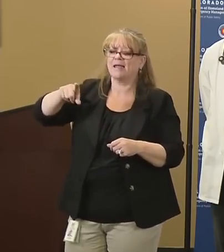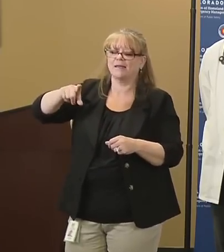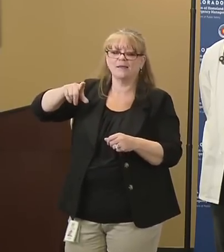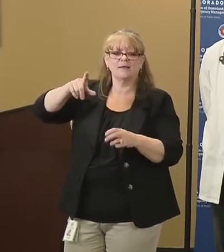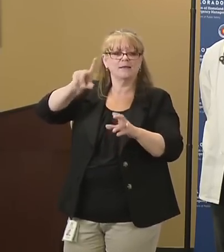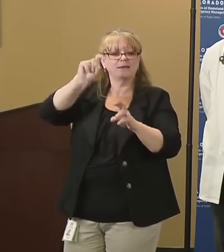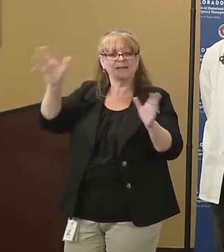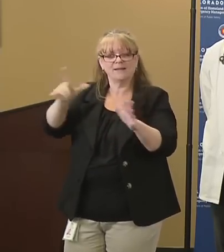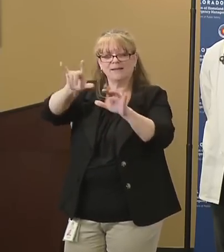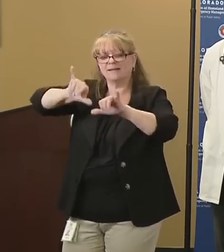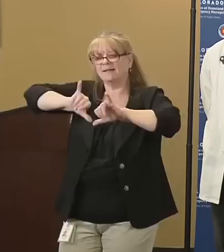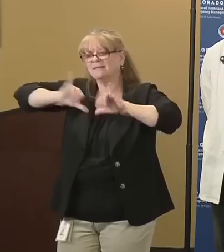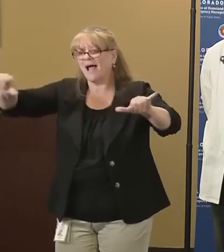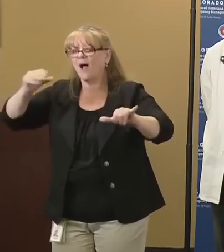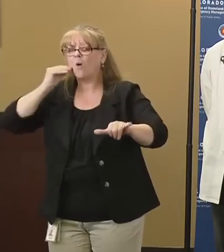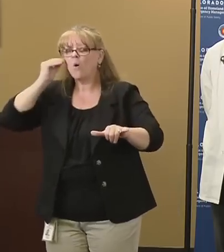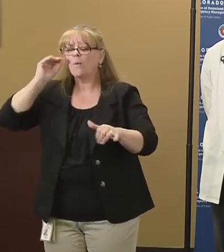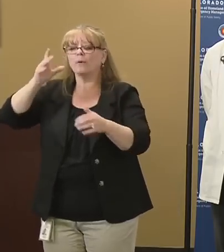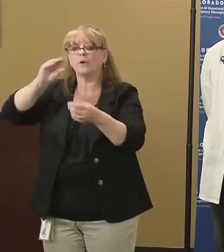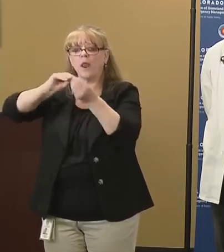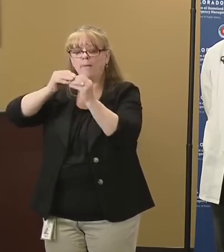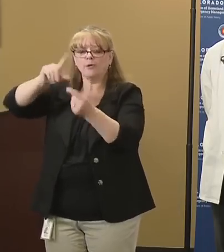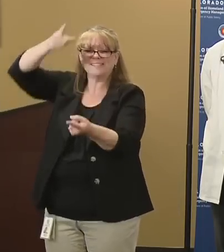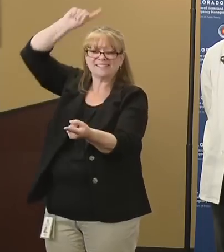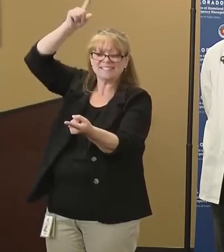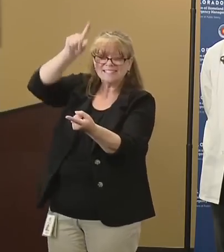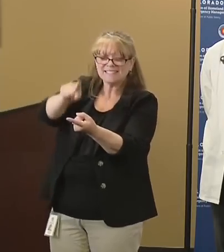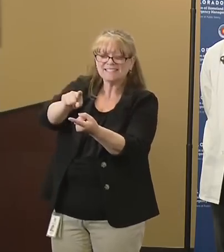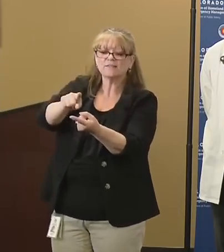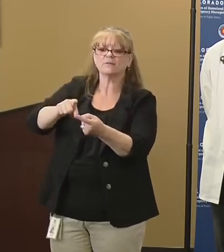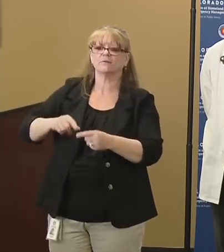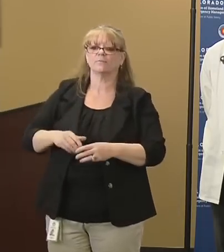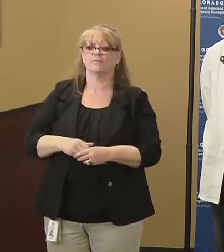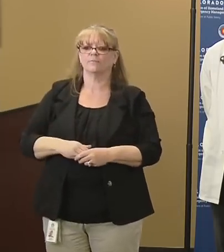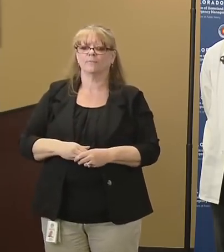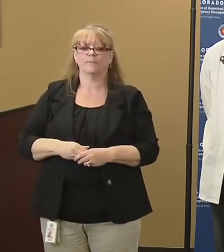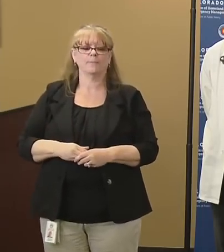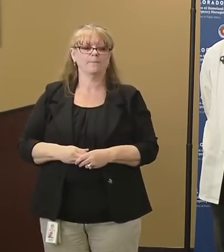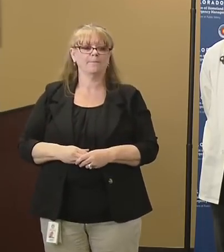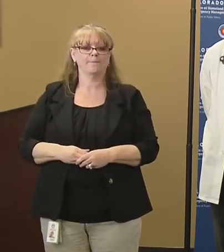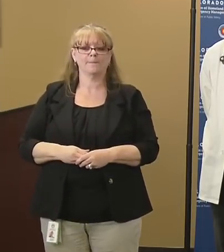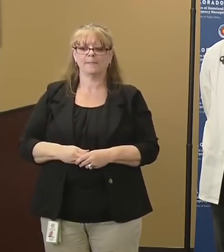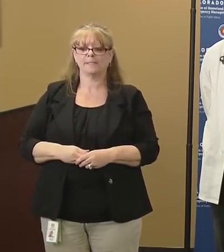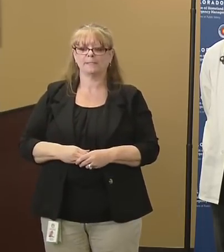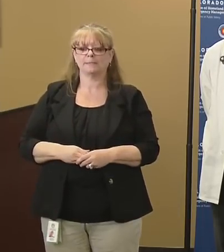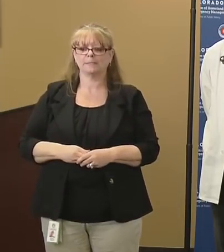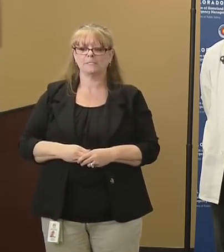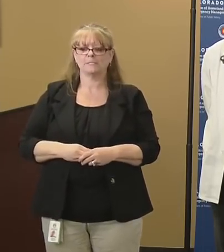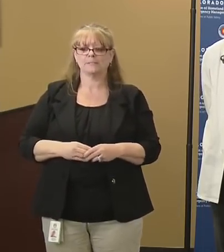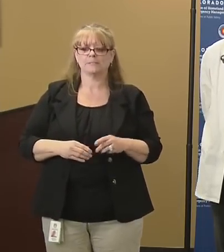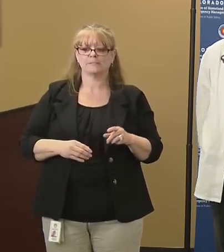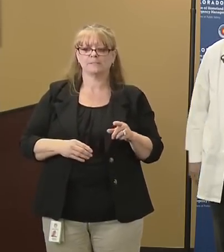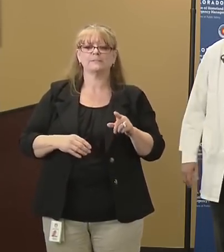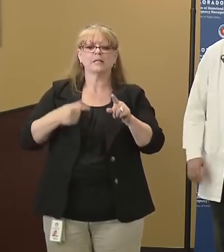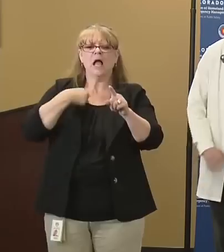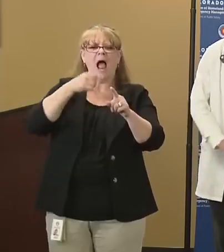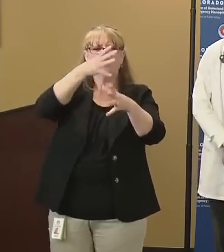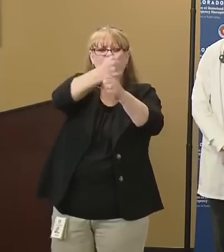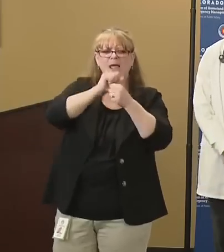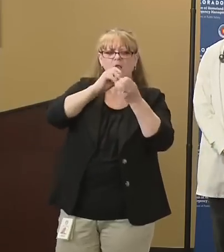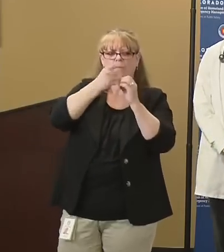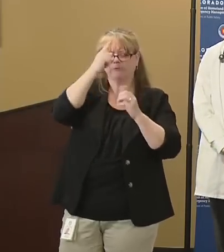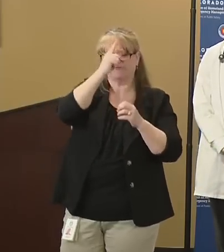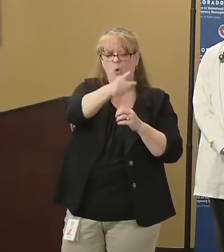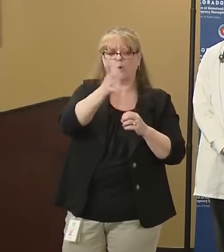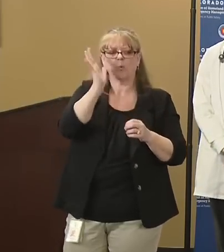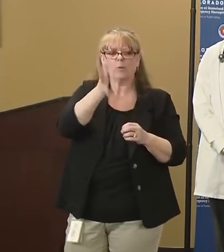do everywhere else in our state. What is it? I thought it was, yeah, we'll get that number. It's, by the way, every day, the numbers by